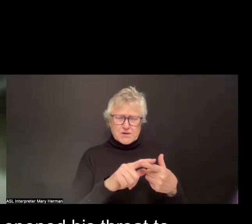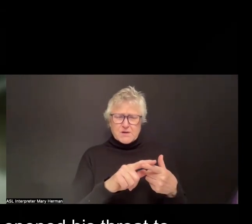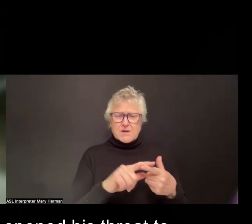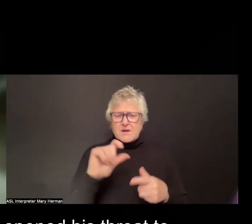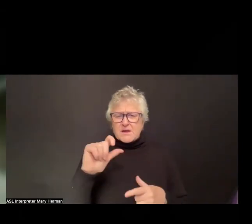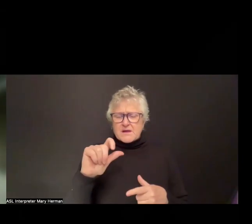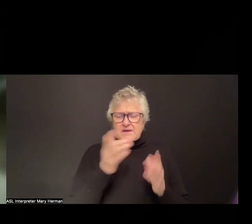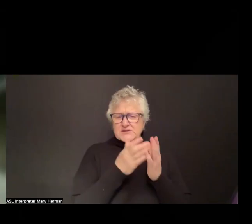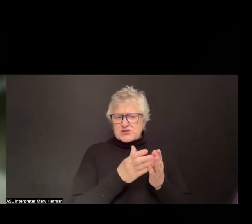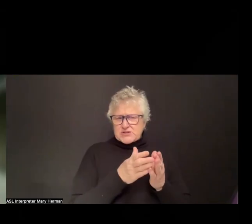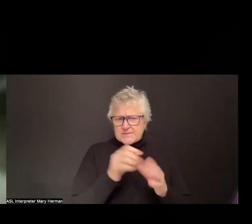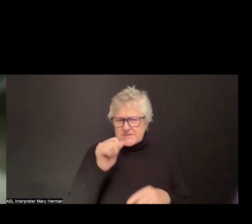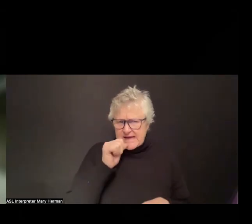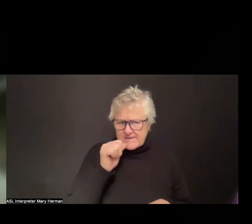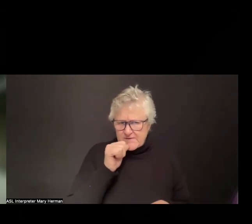throat to crow.